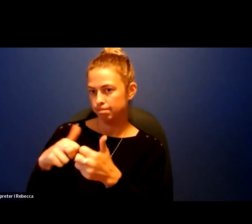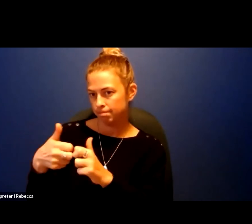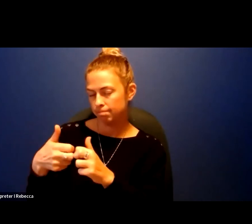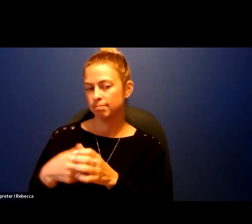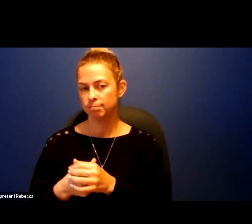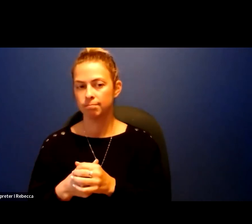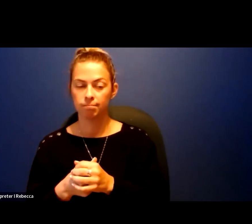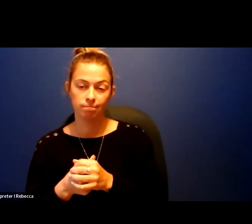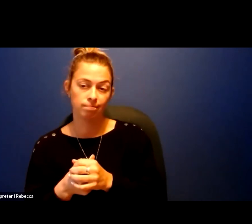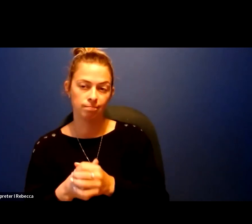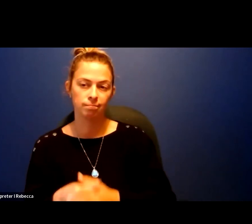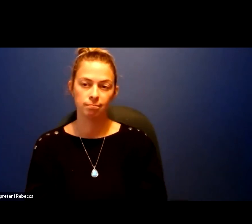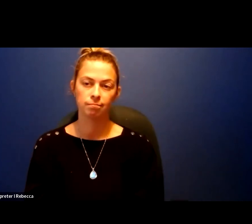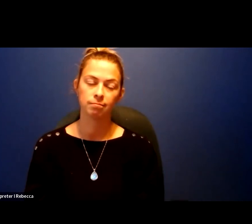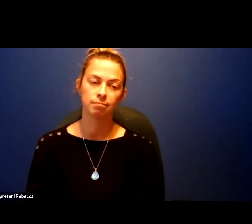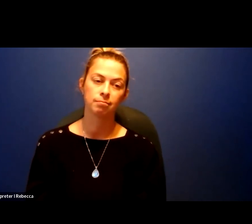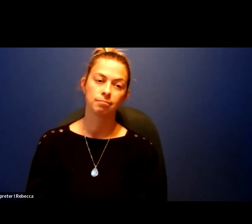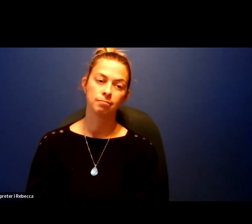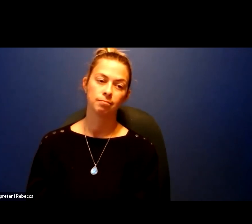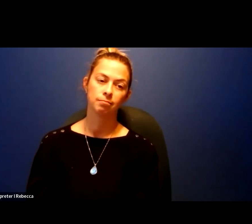positive direction.